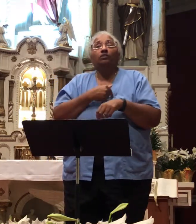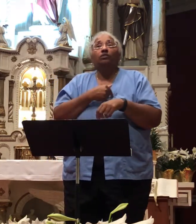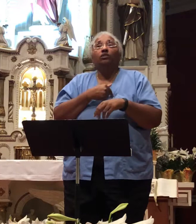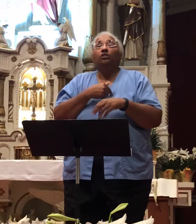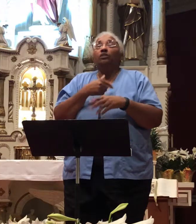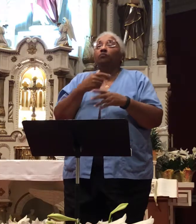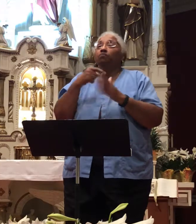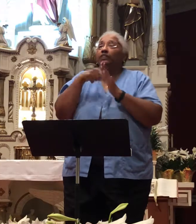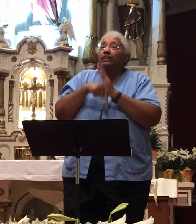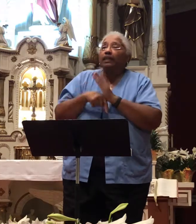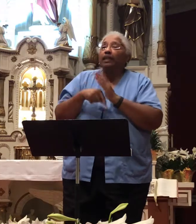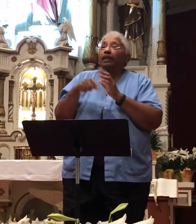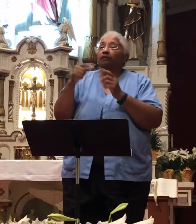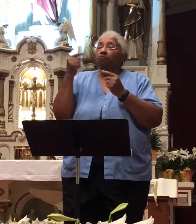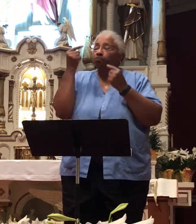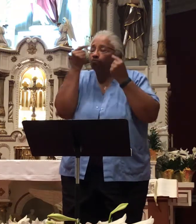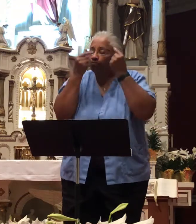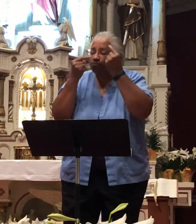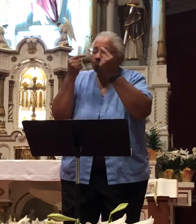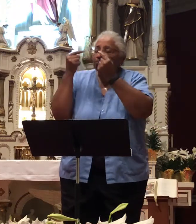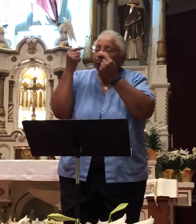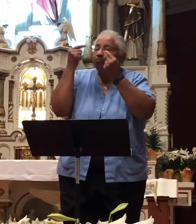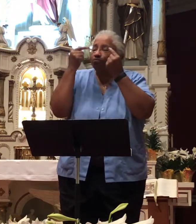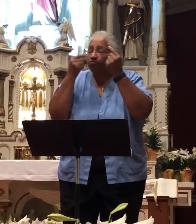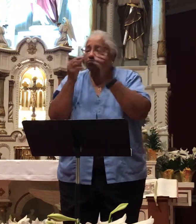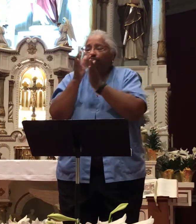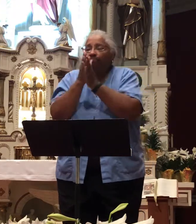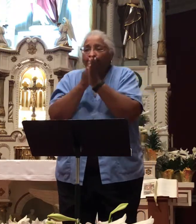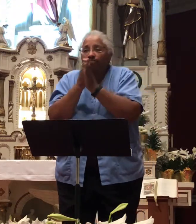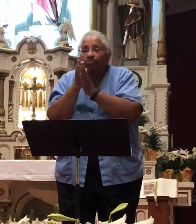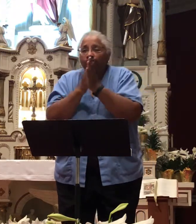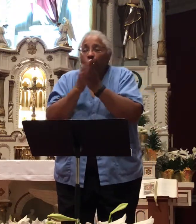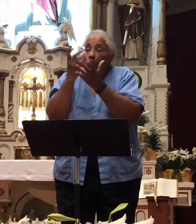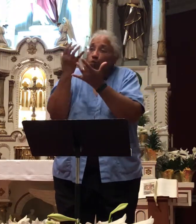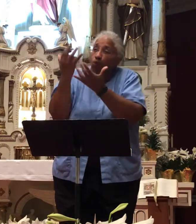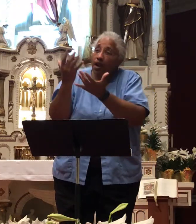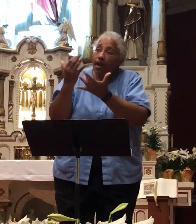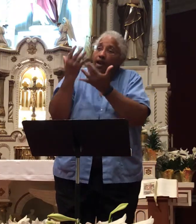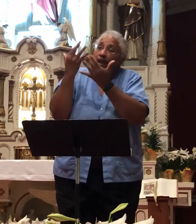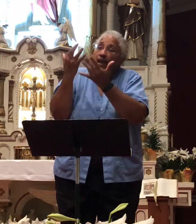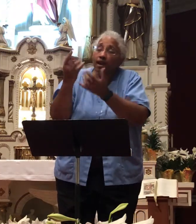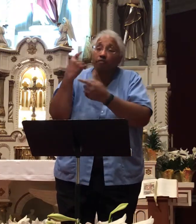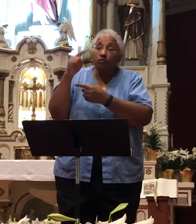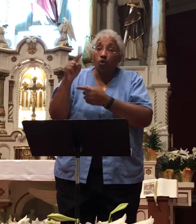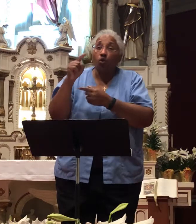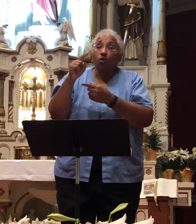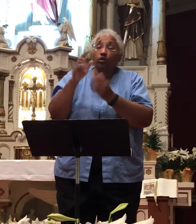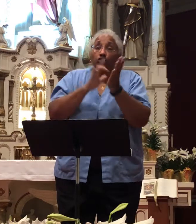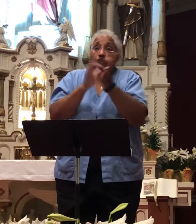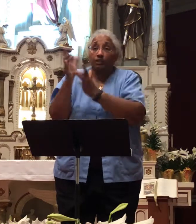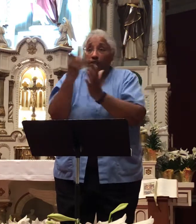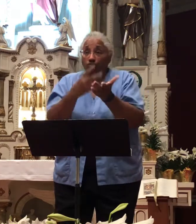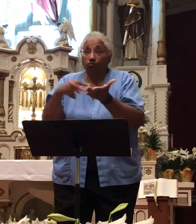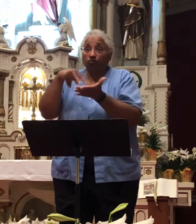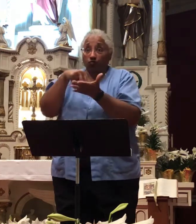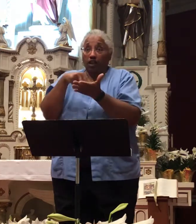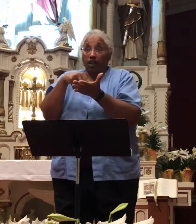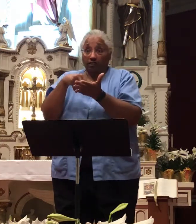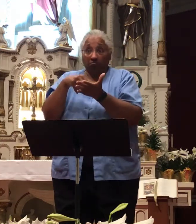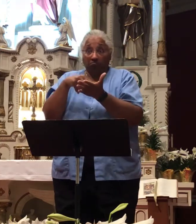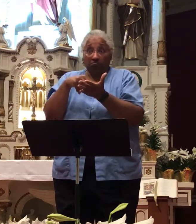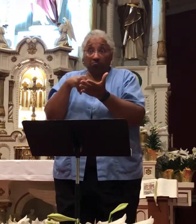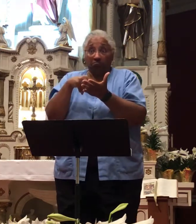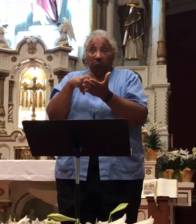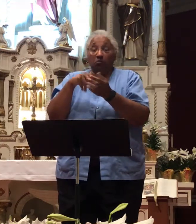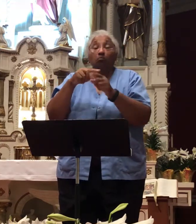to enter into the expectation of the resurrection. That's what this vigil is all about. But I always take time